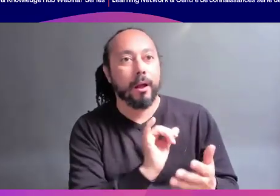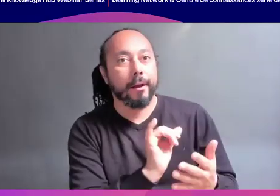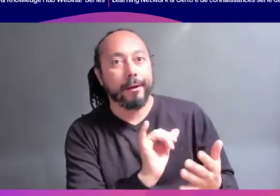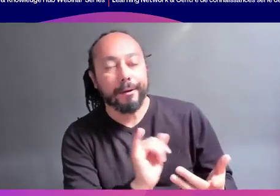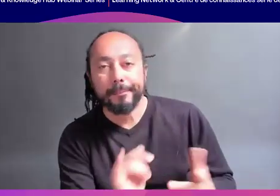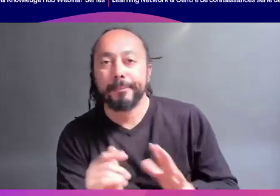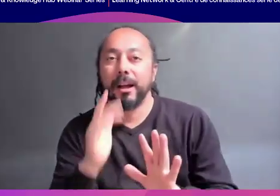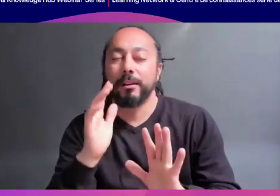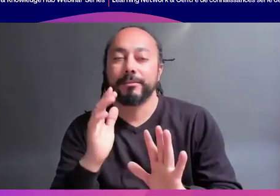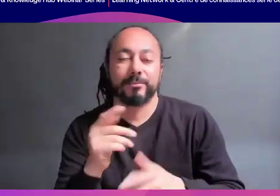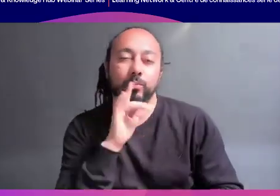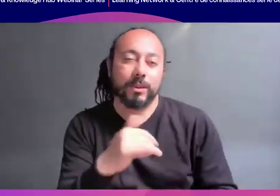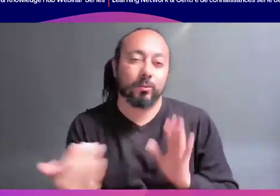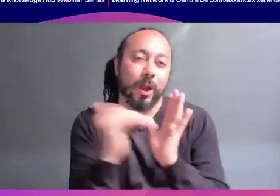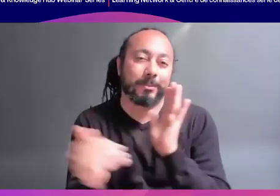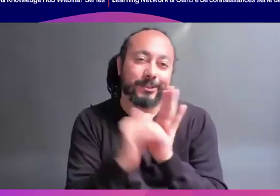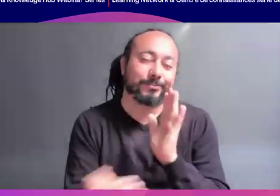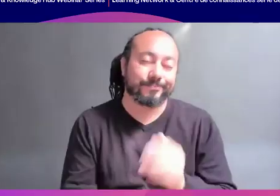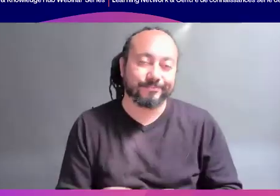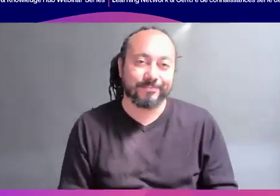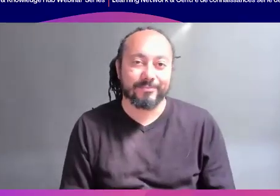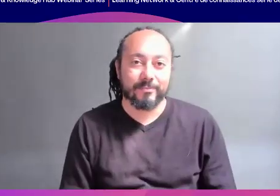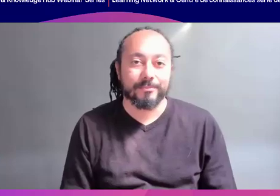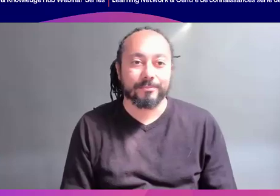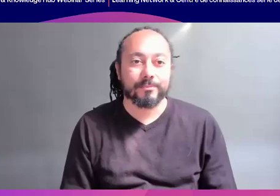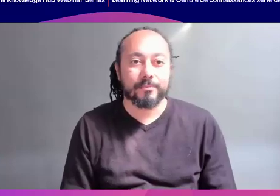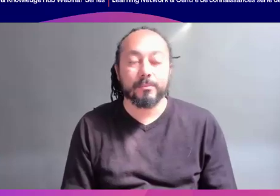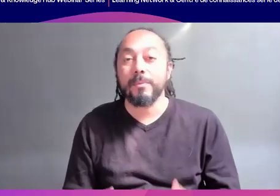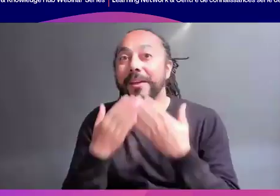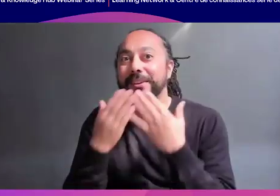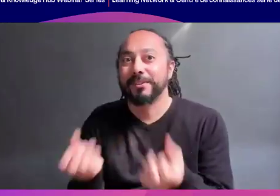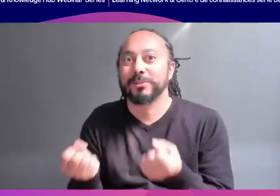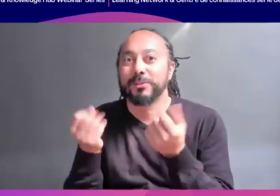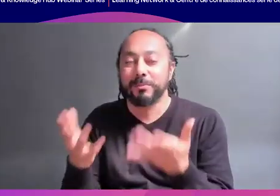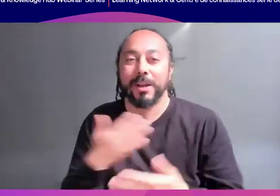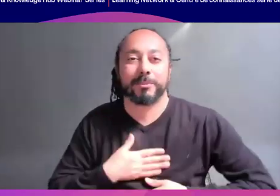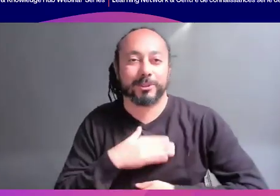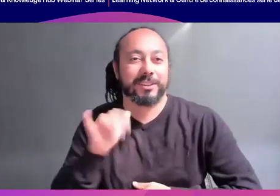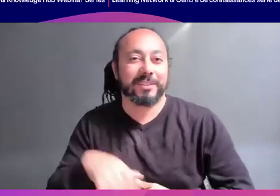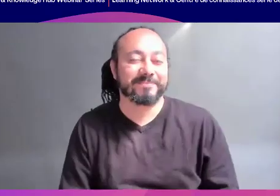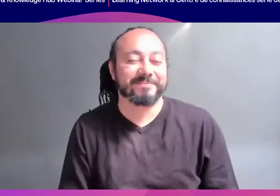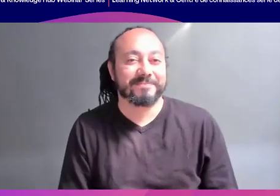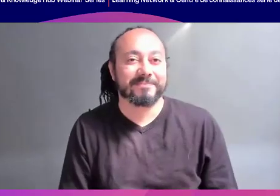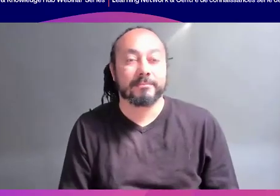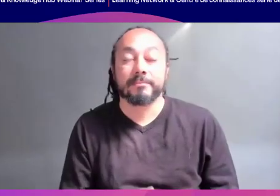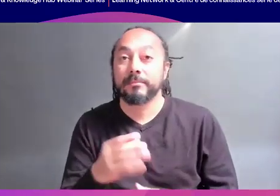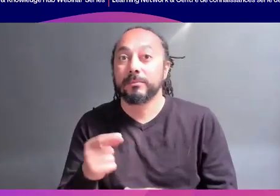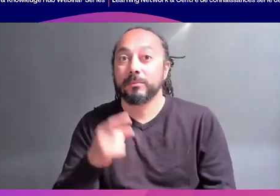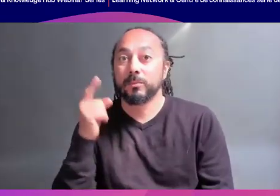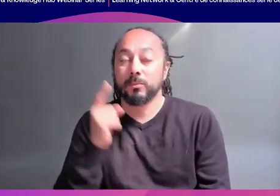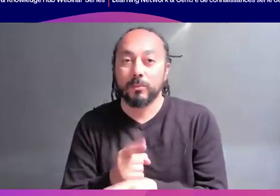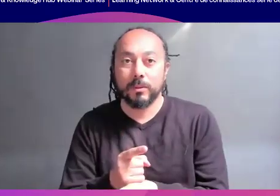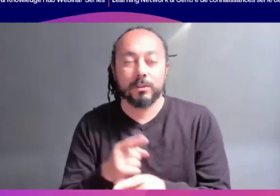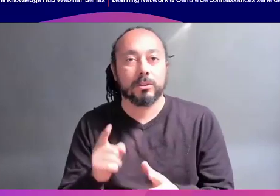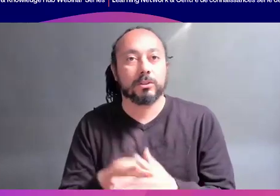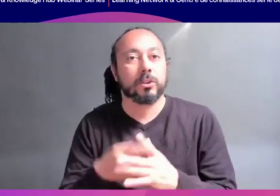just repeat what I've already said. Yeah, thank you so much, Katrina. I appreciate that. And yes, I think you're right. Many of these, as you start to